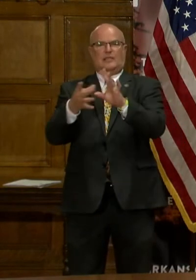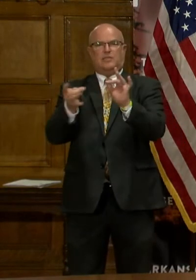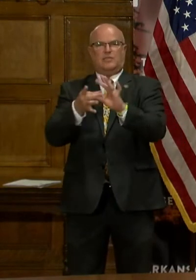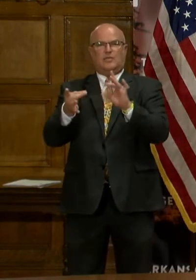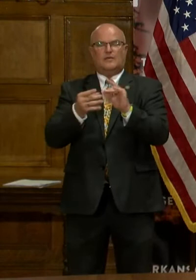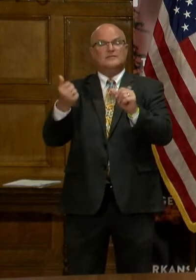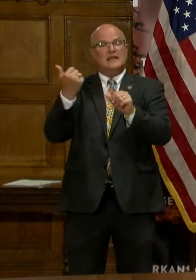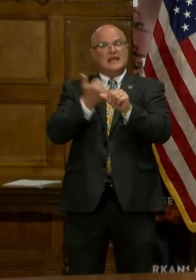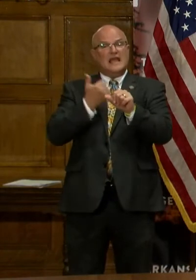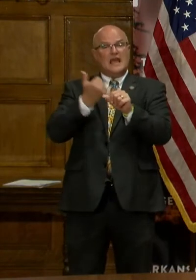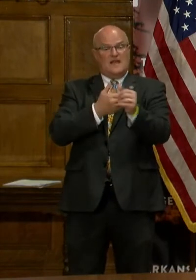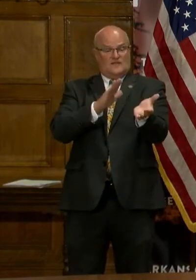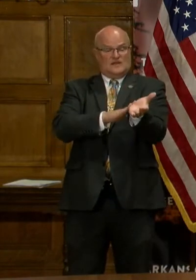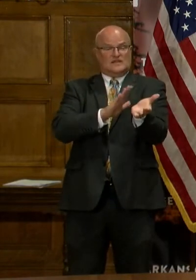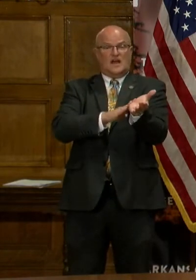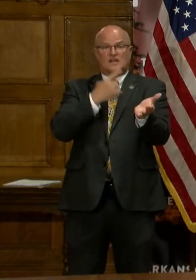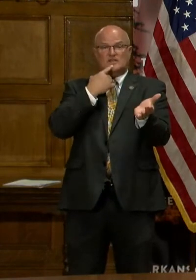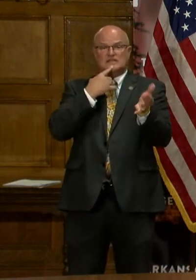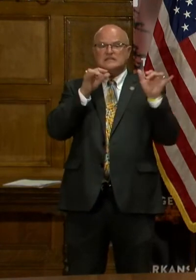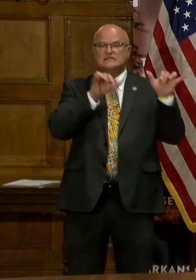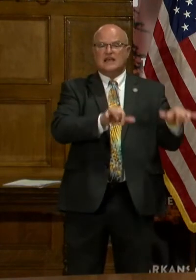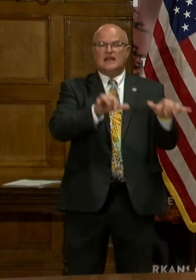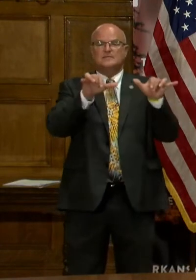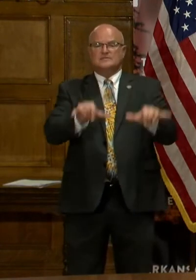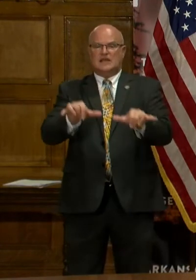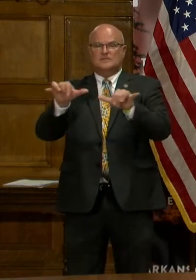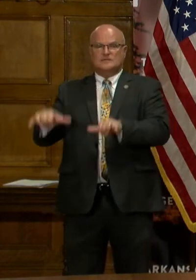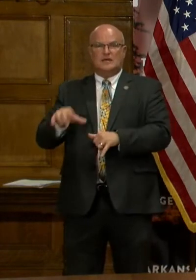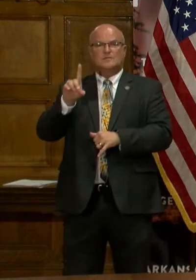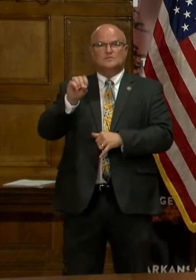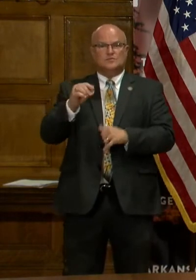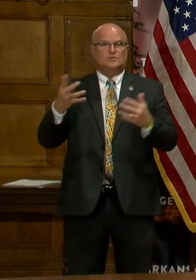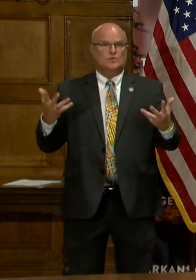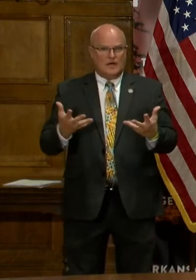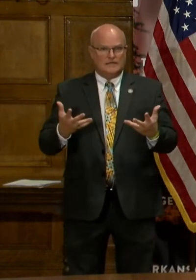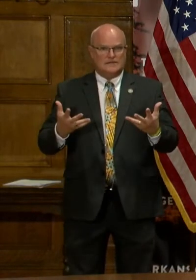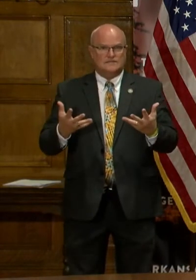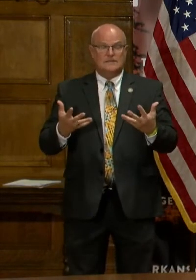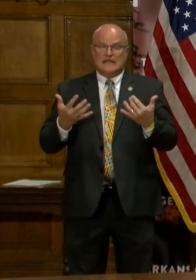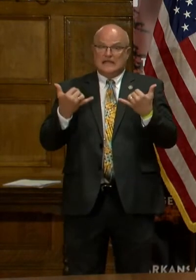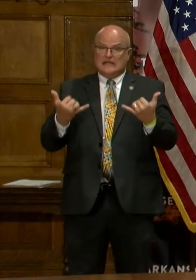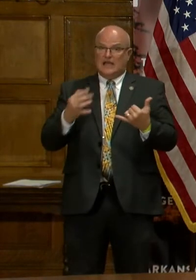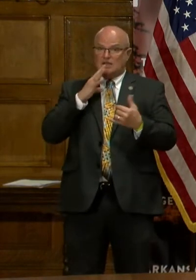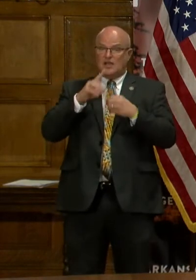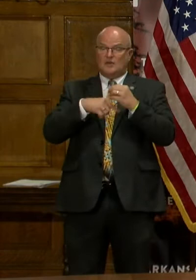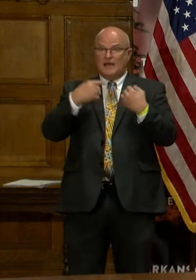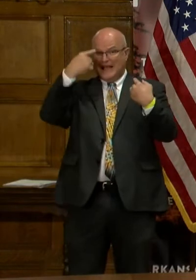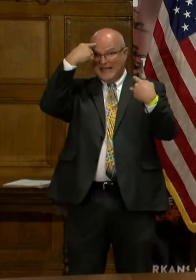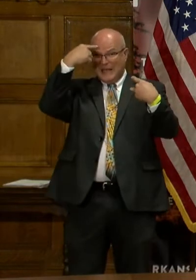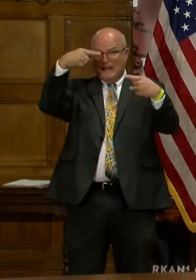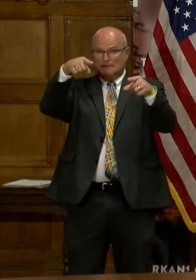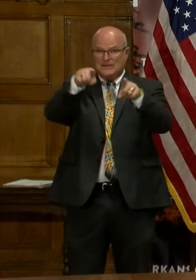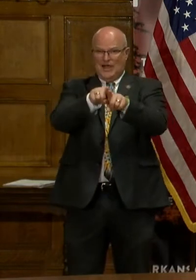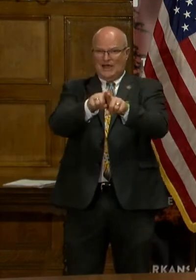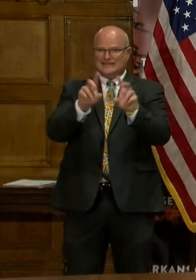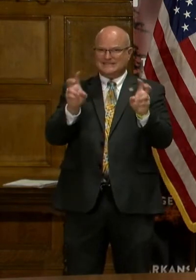every epidemiologist says the same thing as to what we need to do. Now, you're speaking of